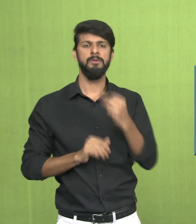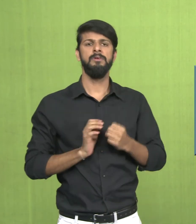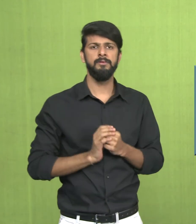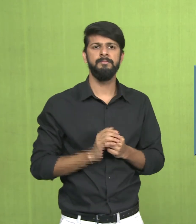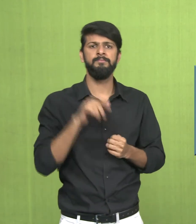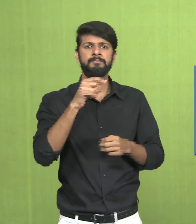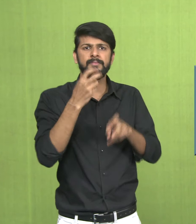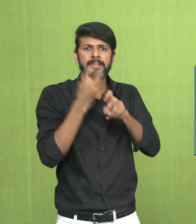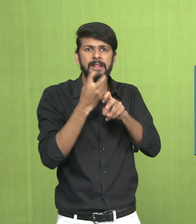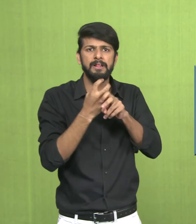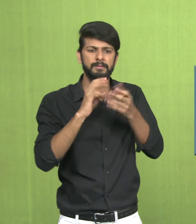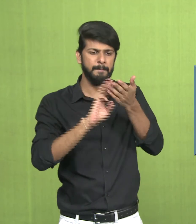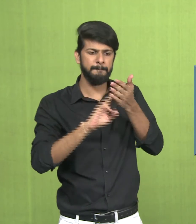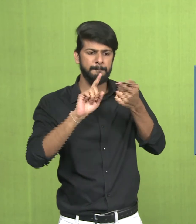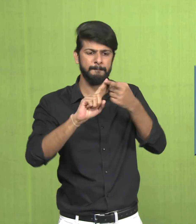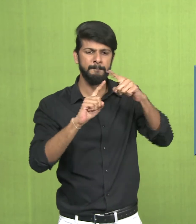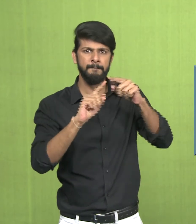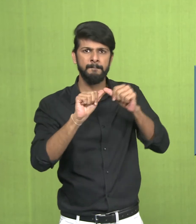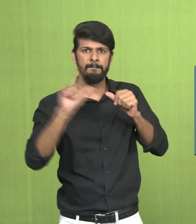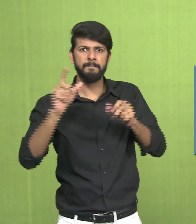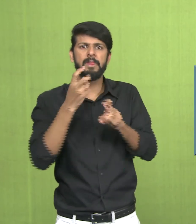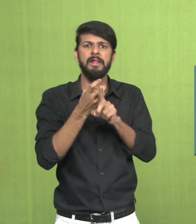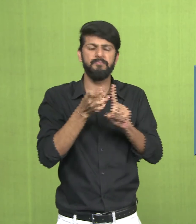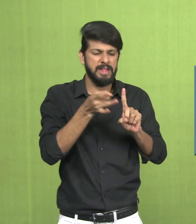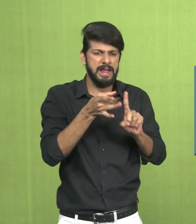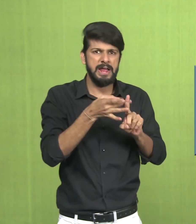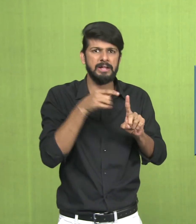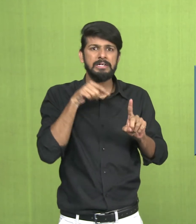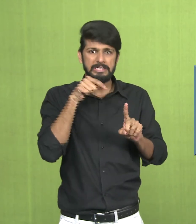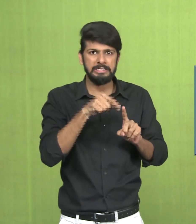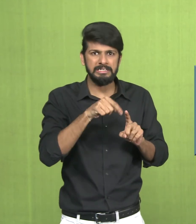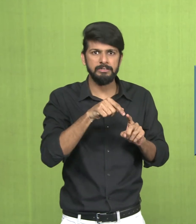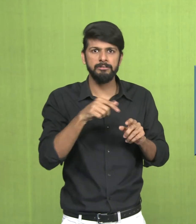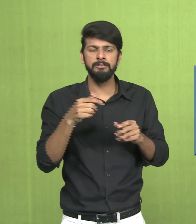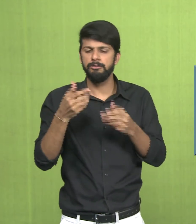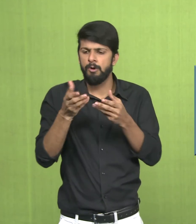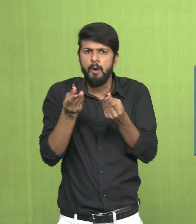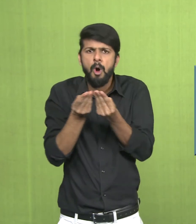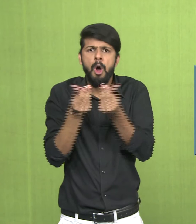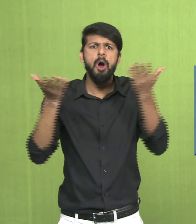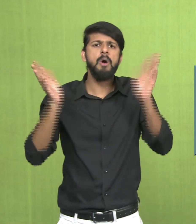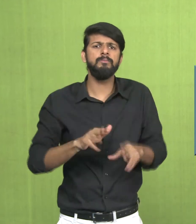The Indus Valley civilization sculptures were three types. First was the metal